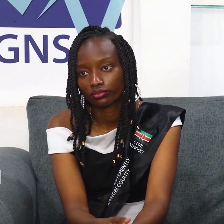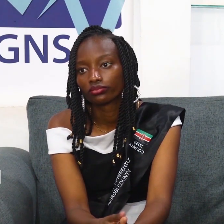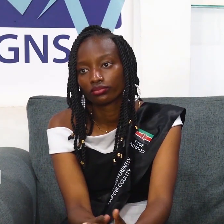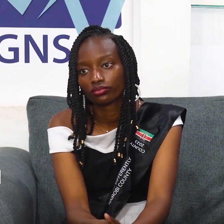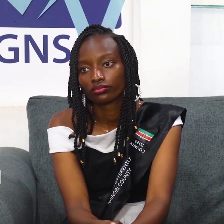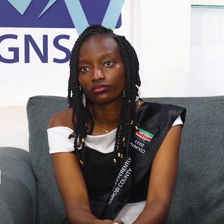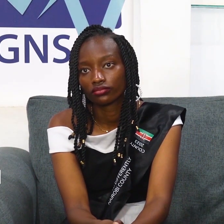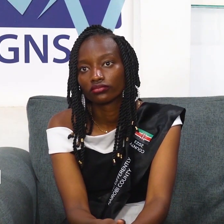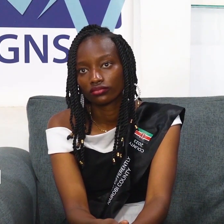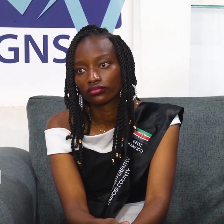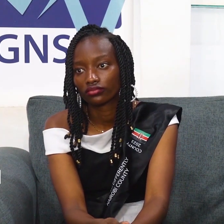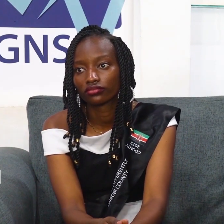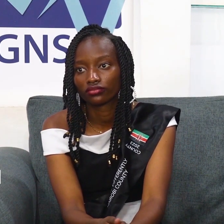is implemented in other primary schools too.